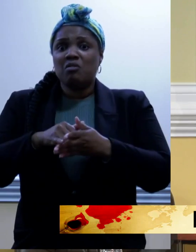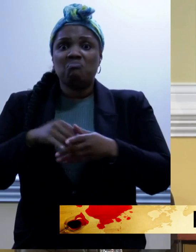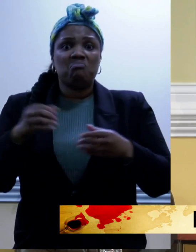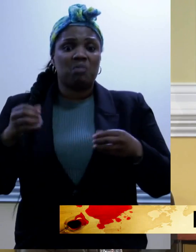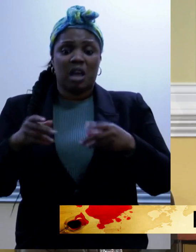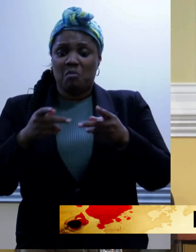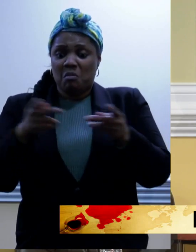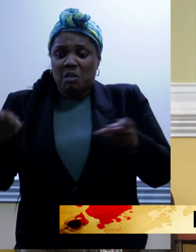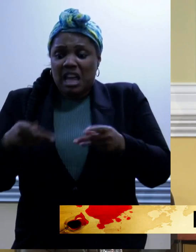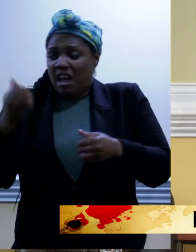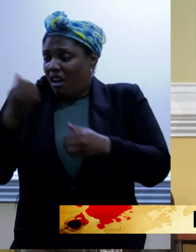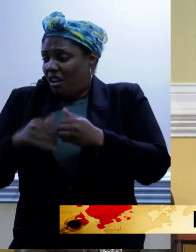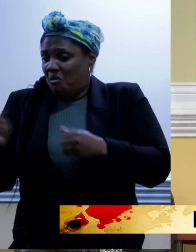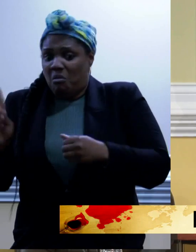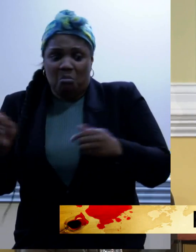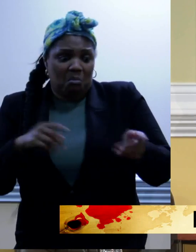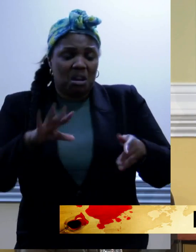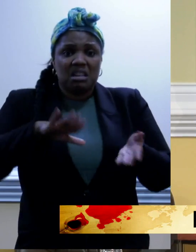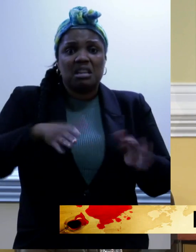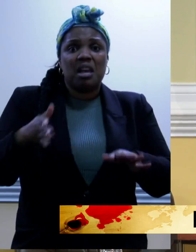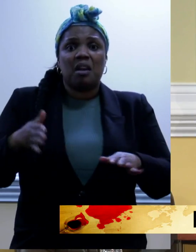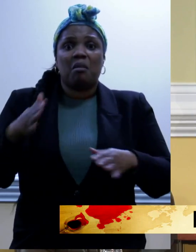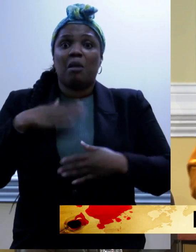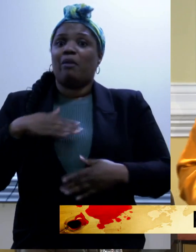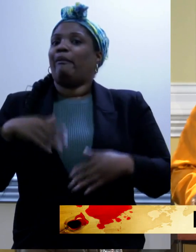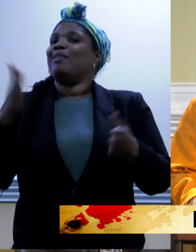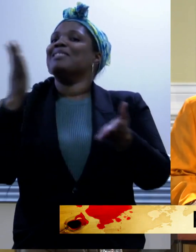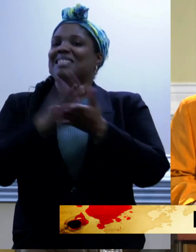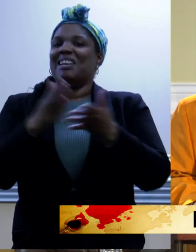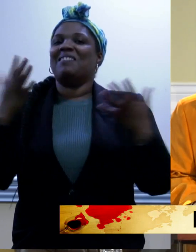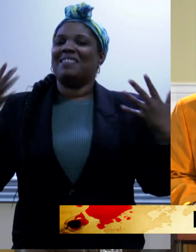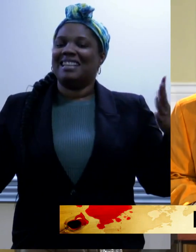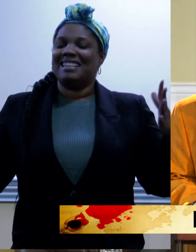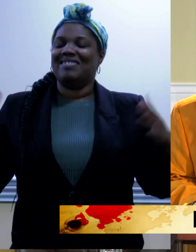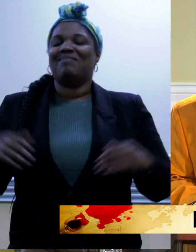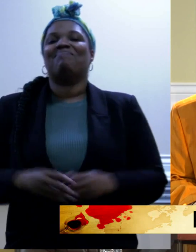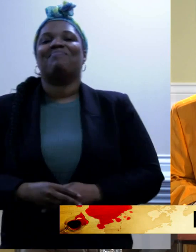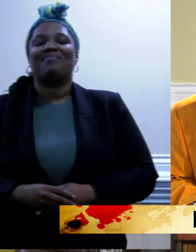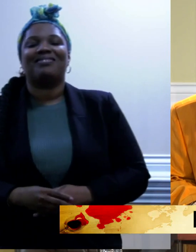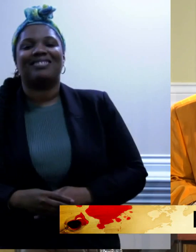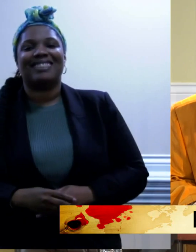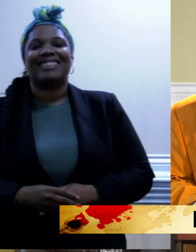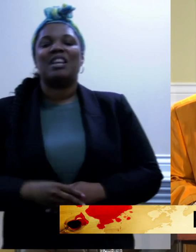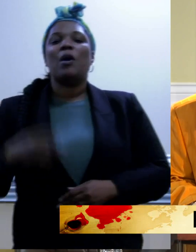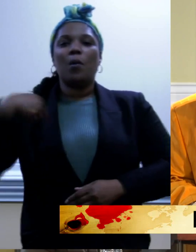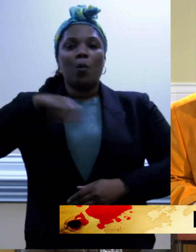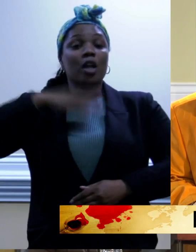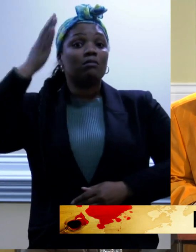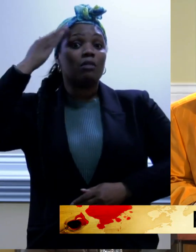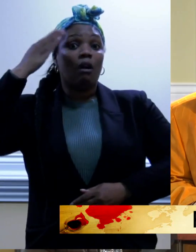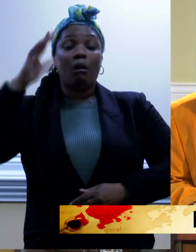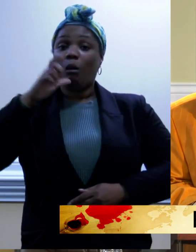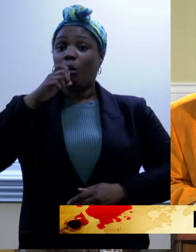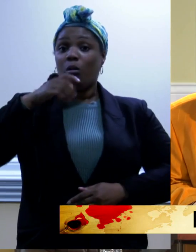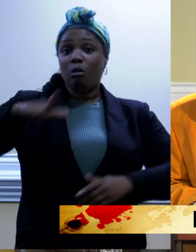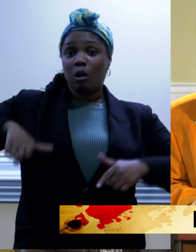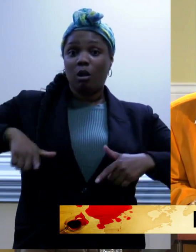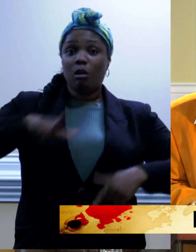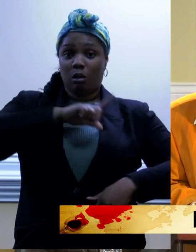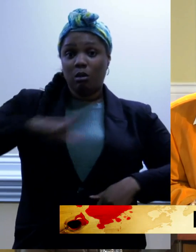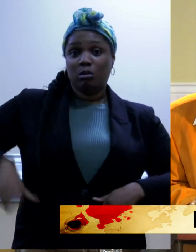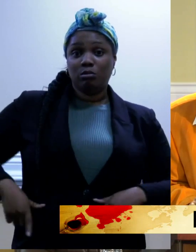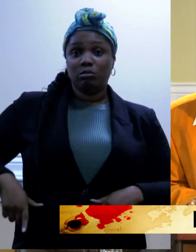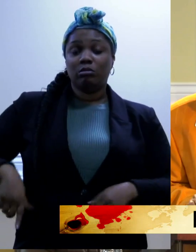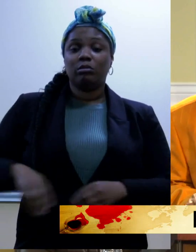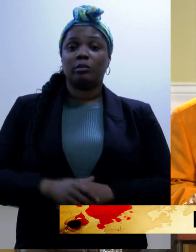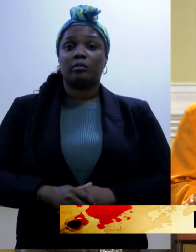dead bodies? I think we're going to leave it there. But we know who the Lord is. So in order